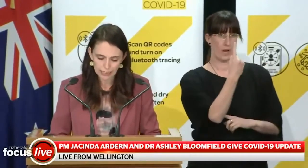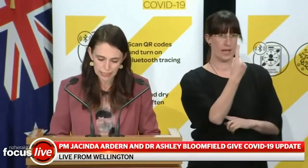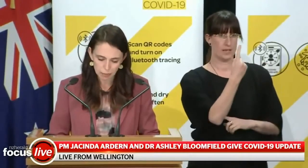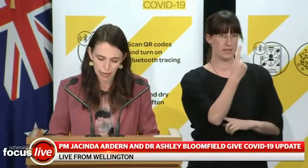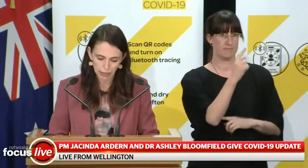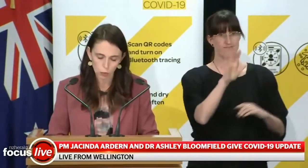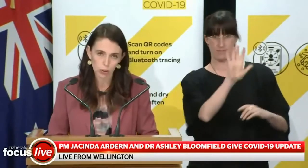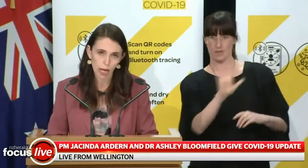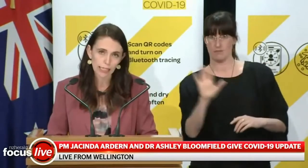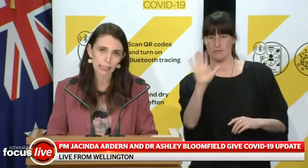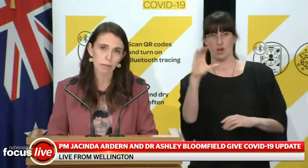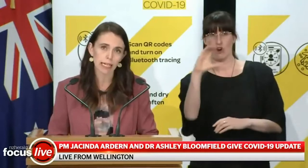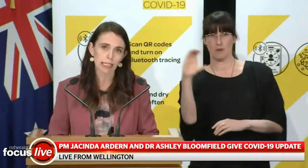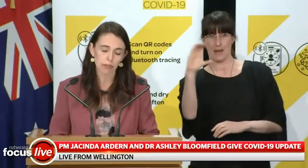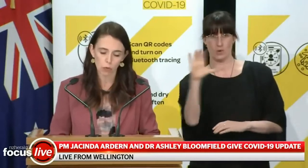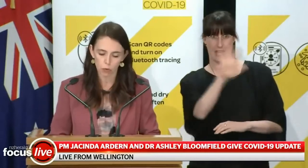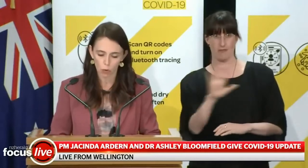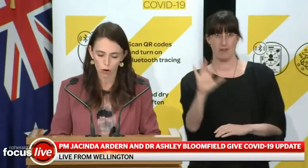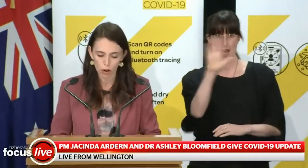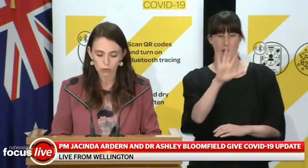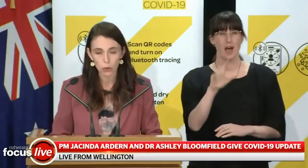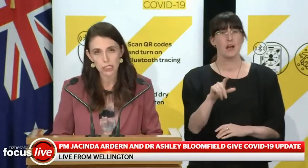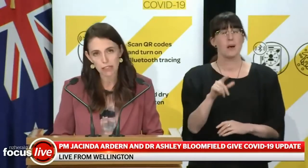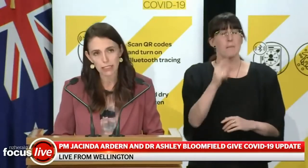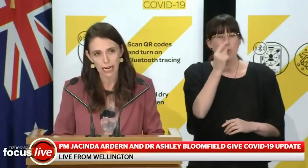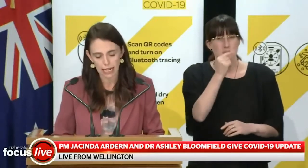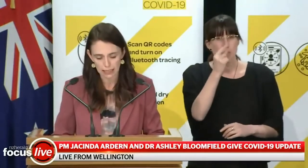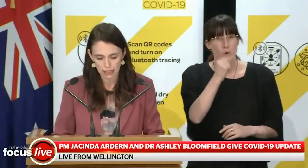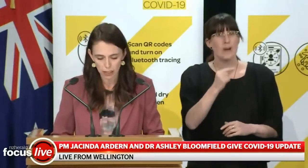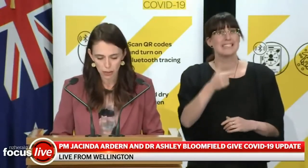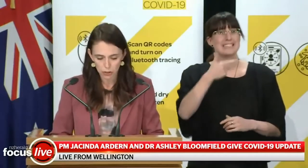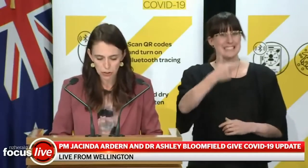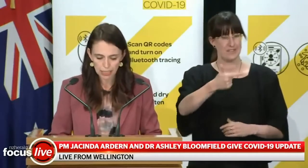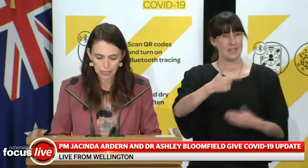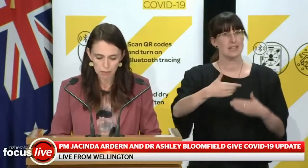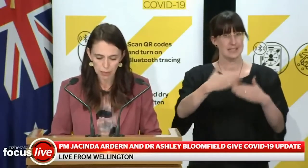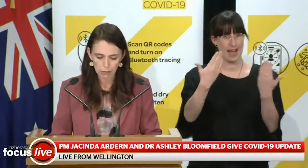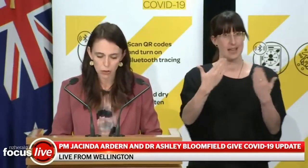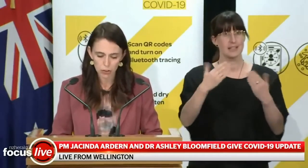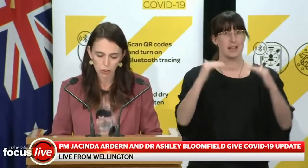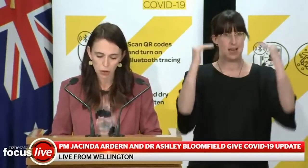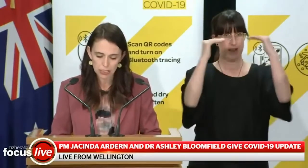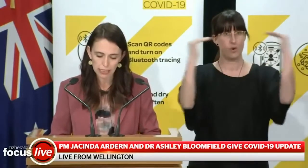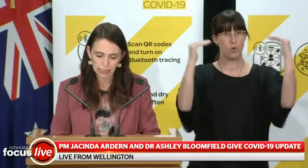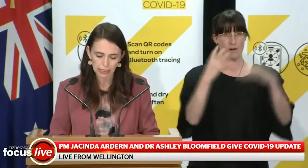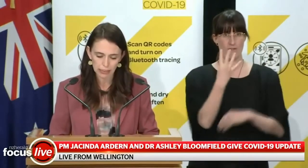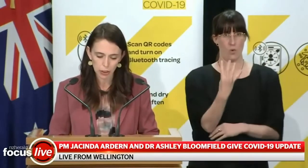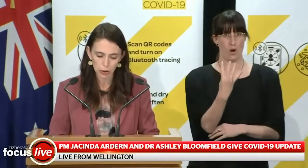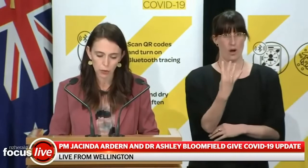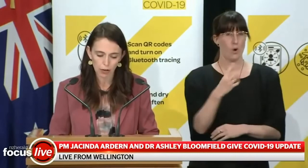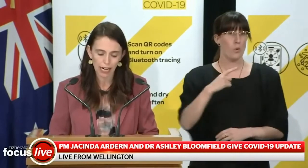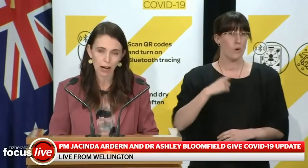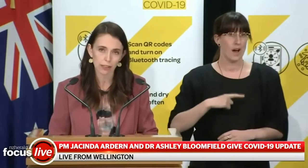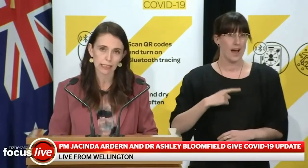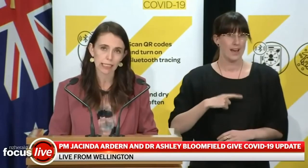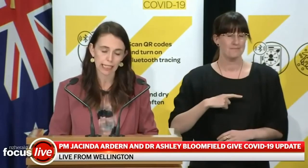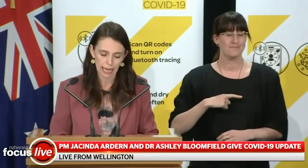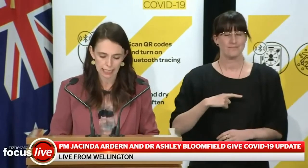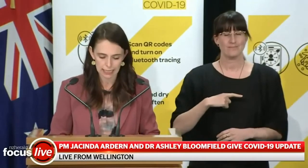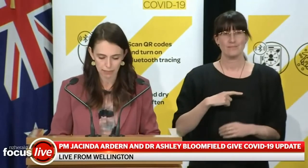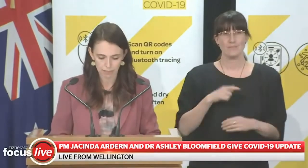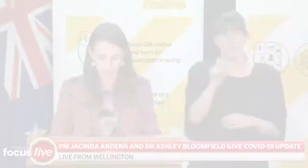we anticipate will likely be at level 4 for 7 days, due to them being most closely linked to our